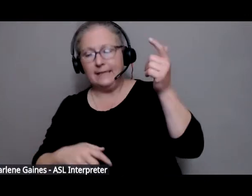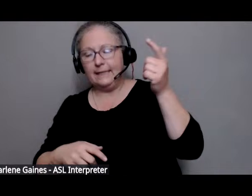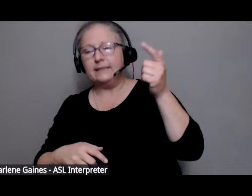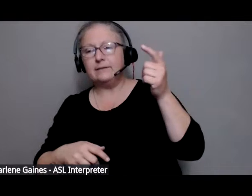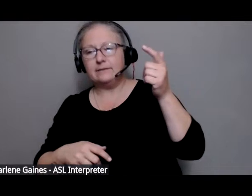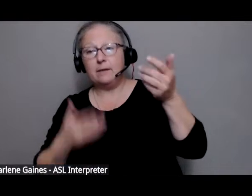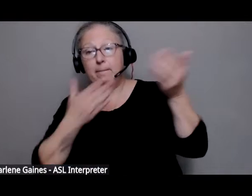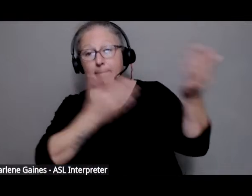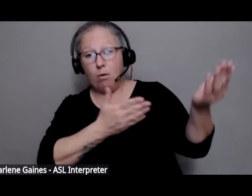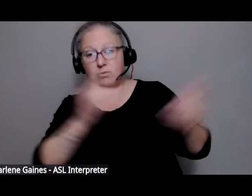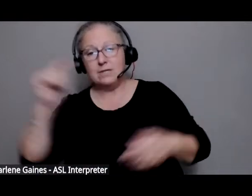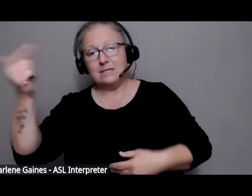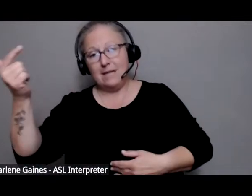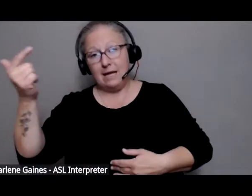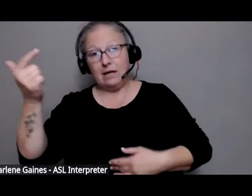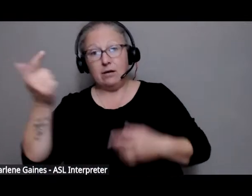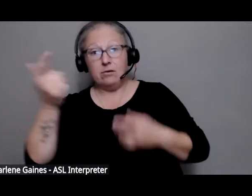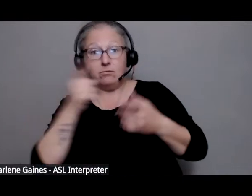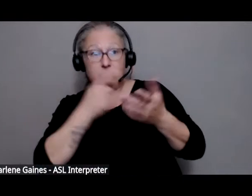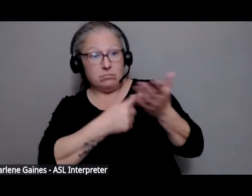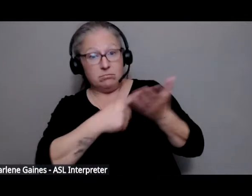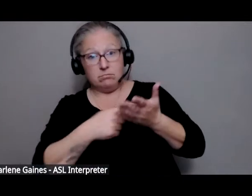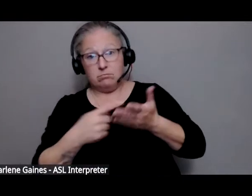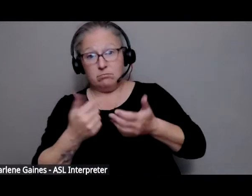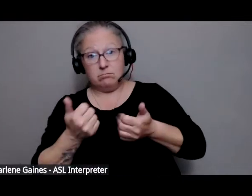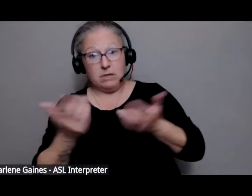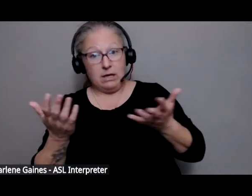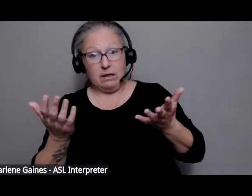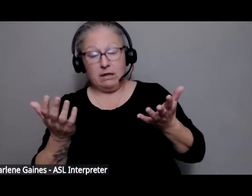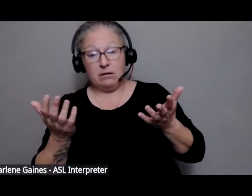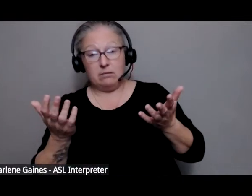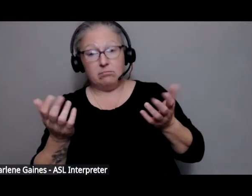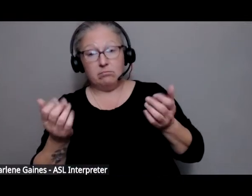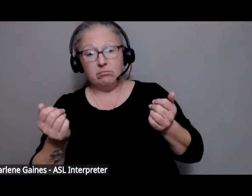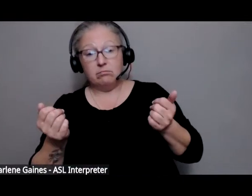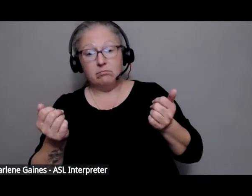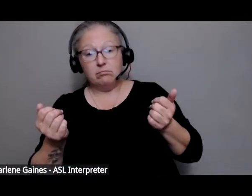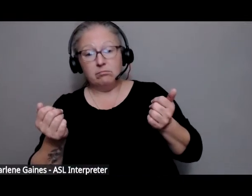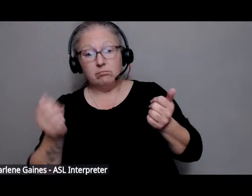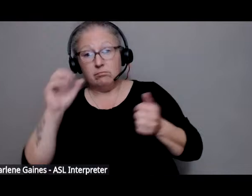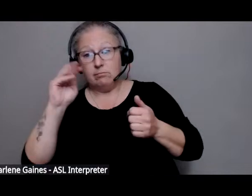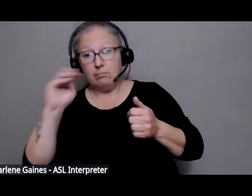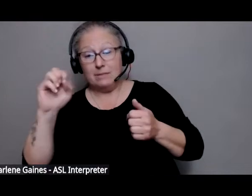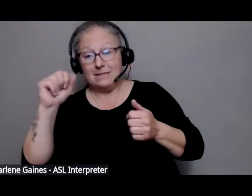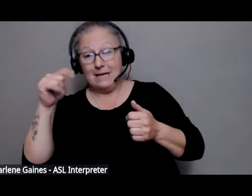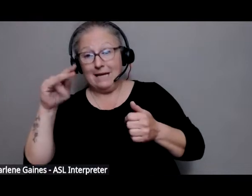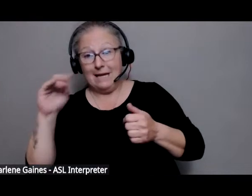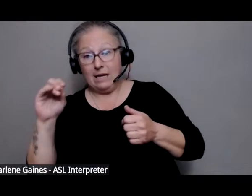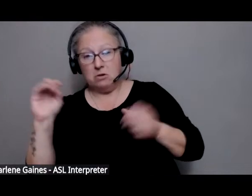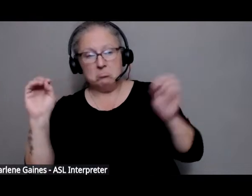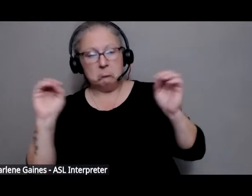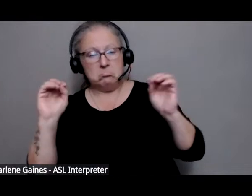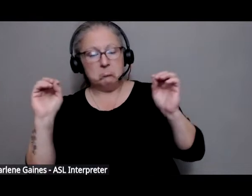have a motion and a second. Any discussion? Ms. Aquino? There are none.